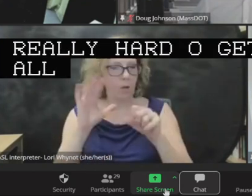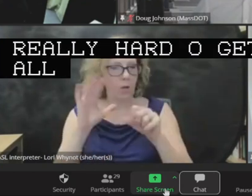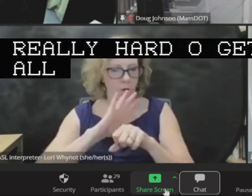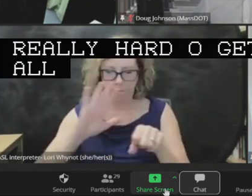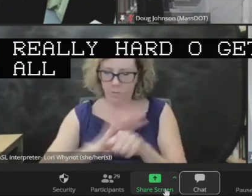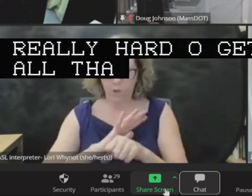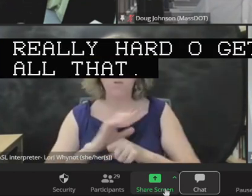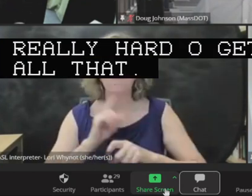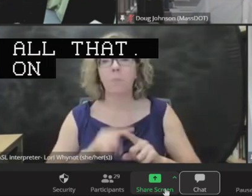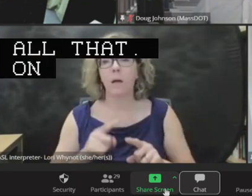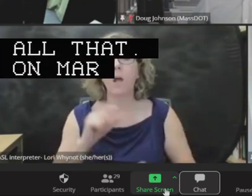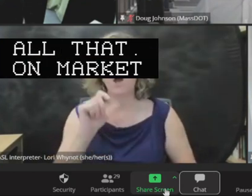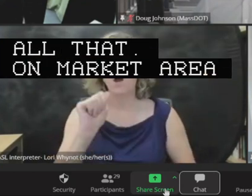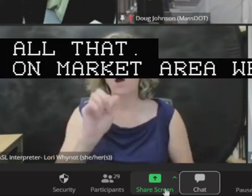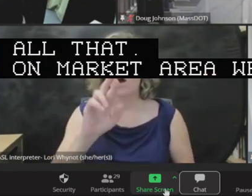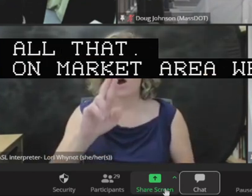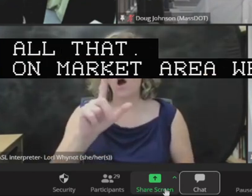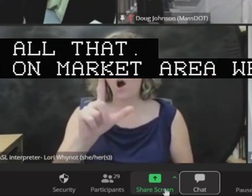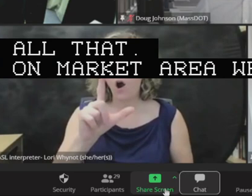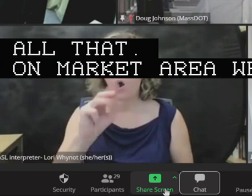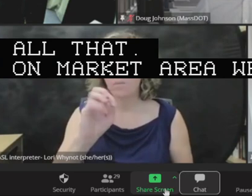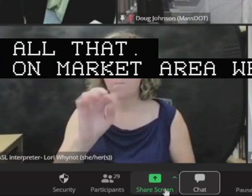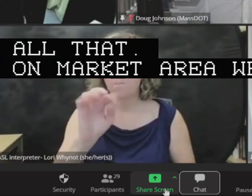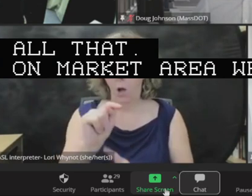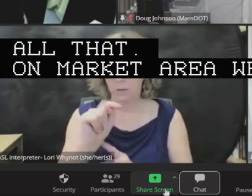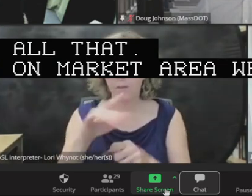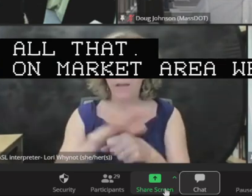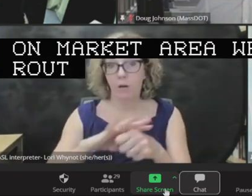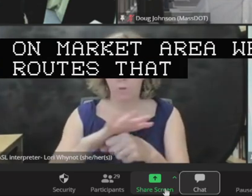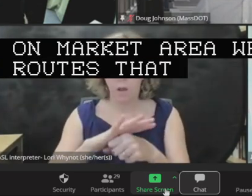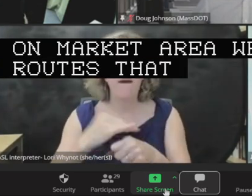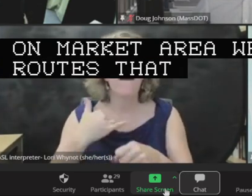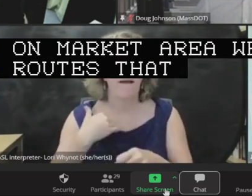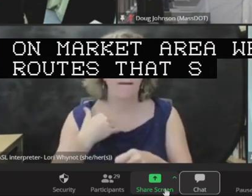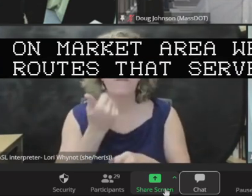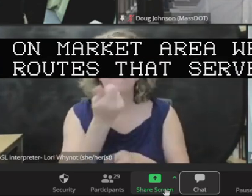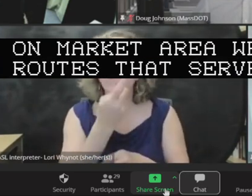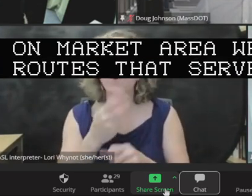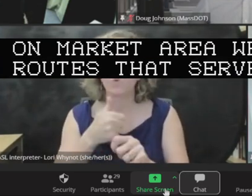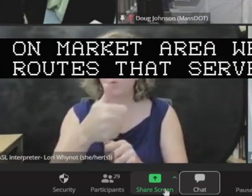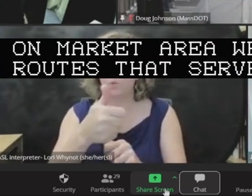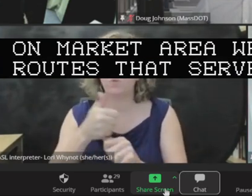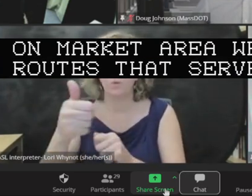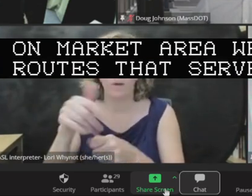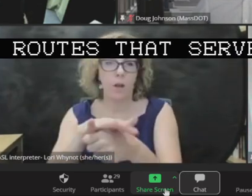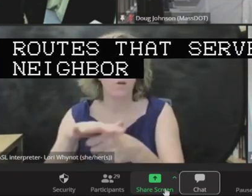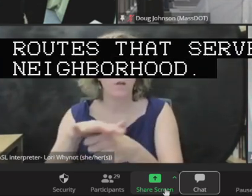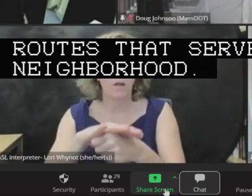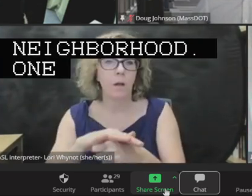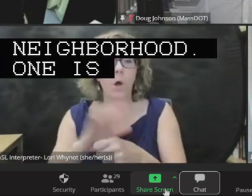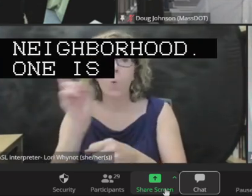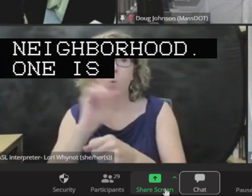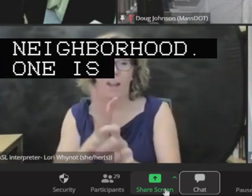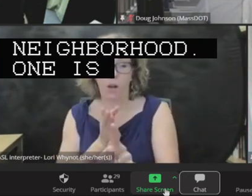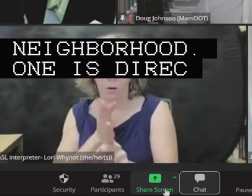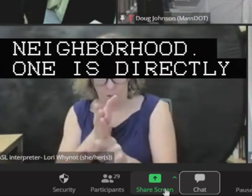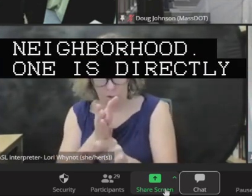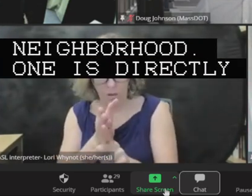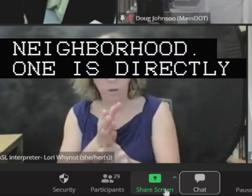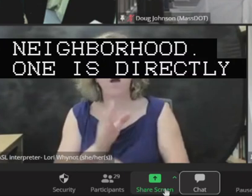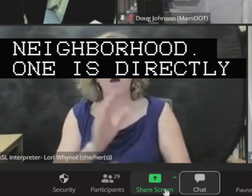have a couple routes that serve that neighborhood. The one that directly serves the Arlemont area is the